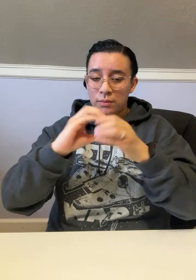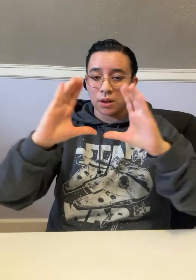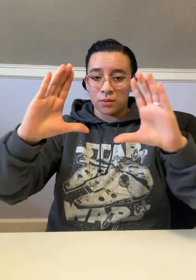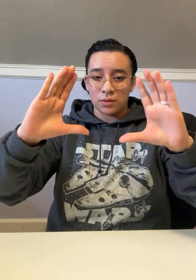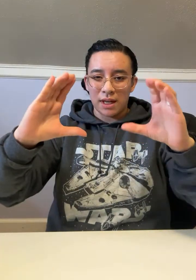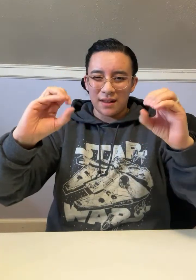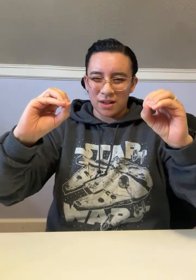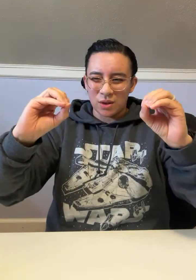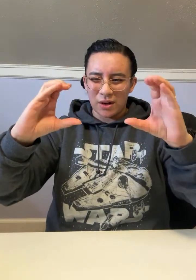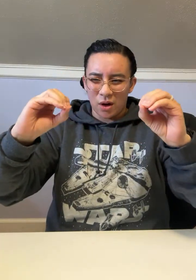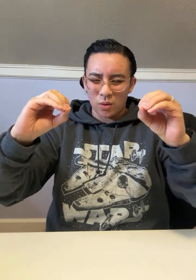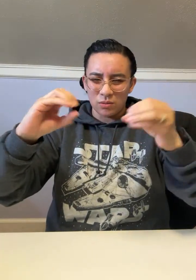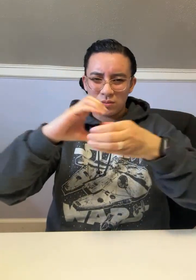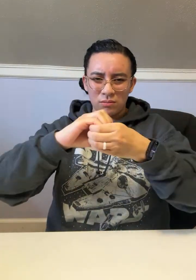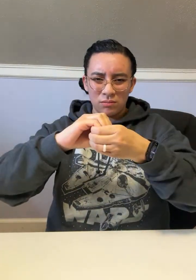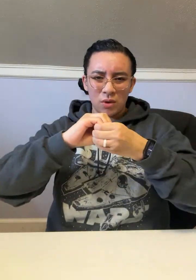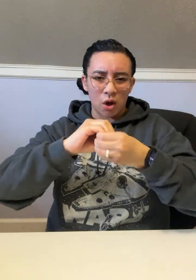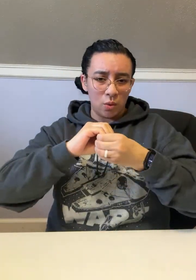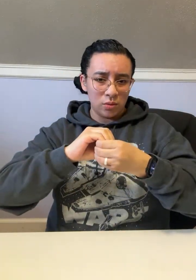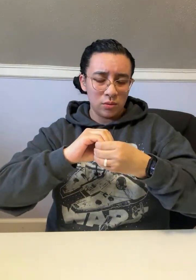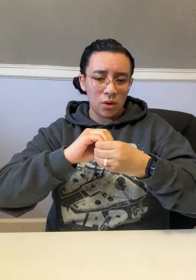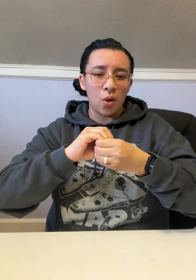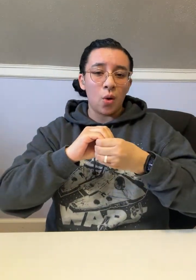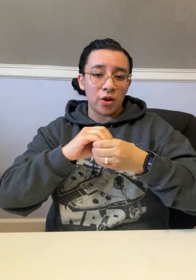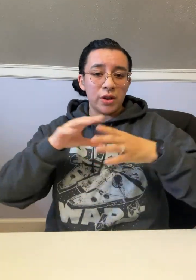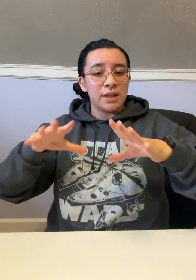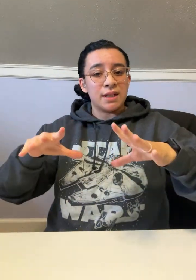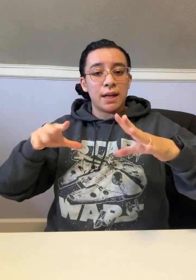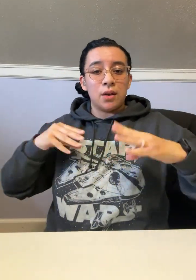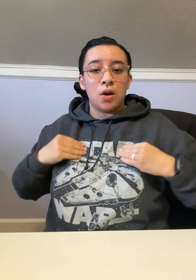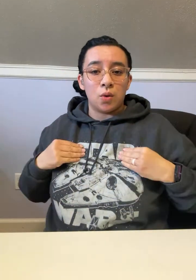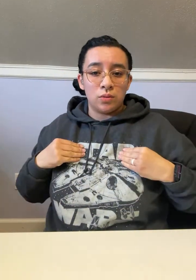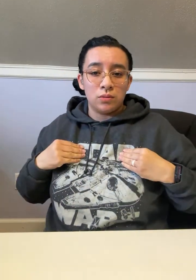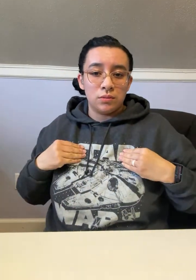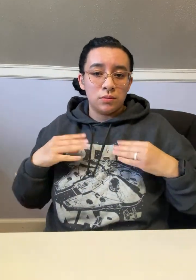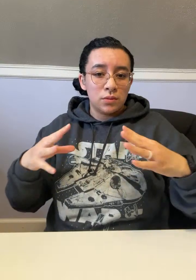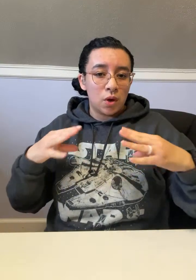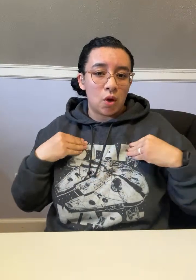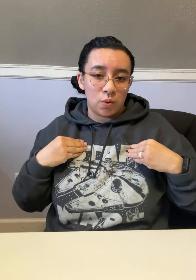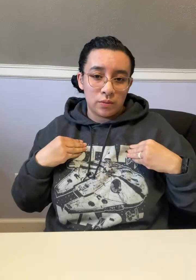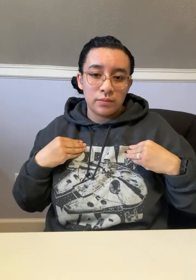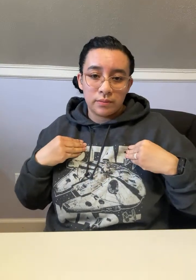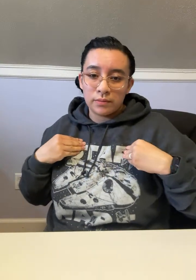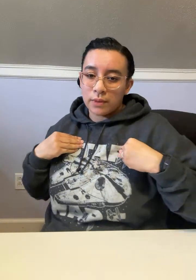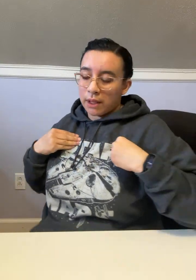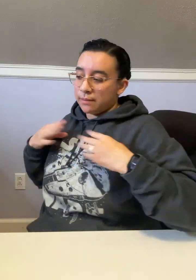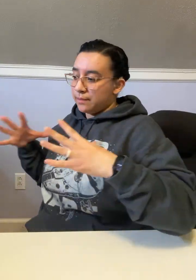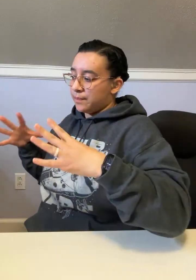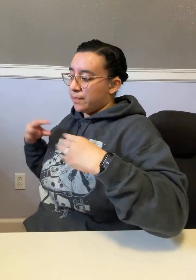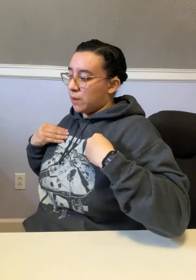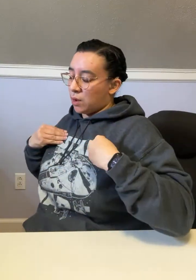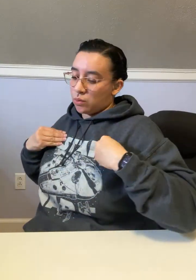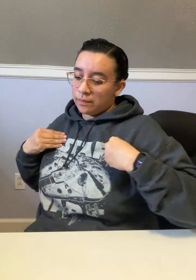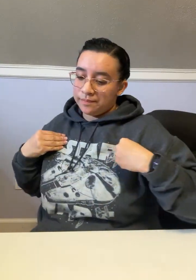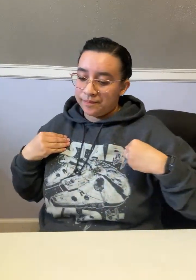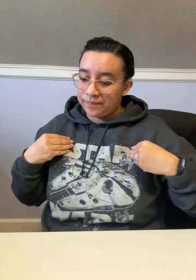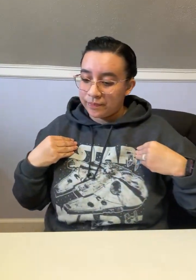so kind of like 2-letter O, own, or you could sign own, okay, all